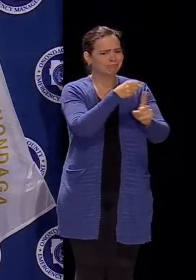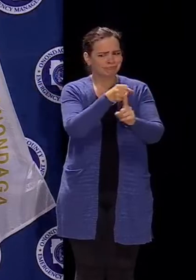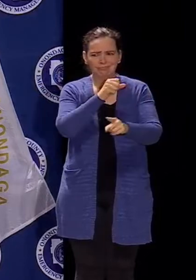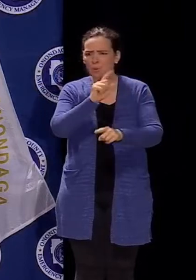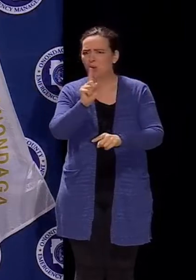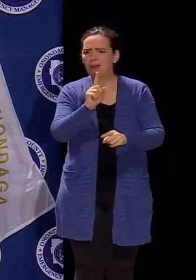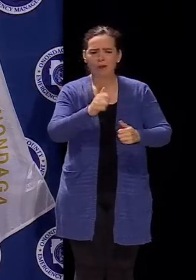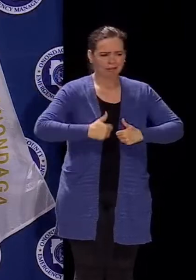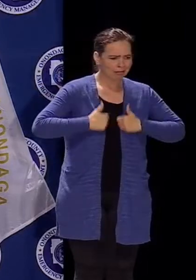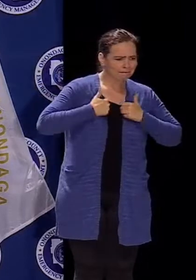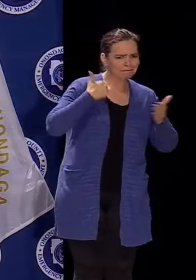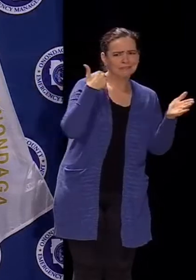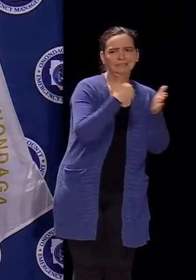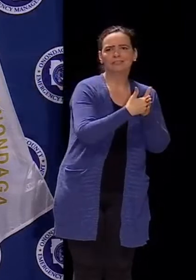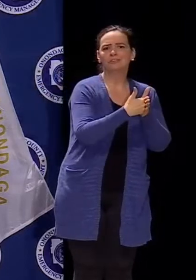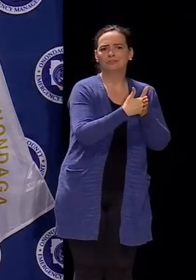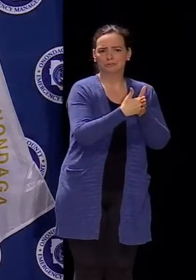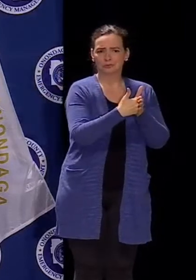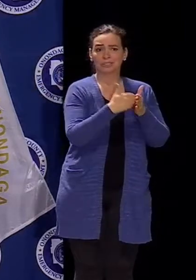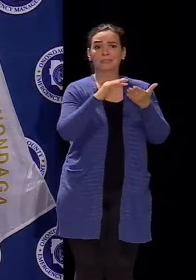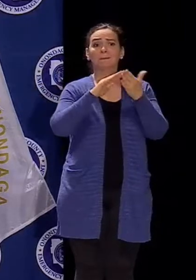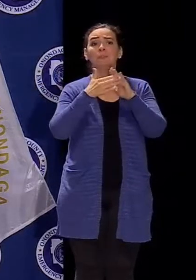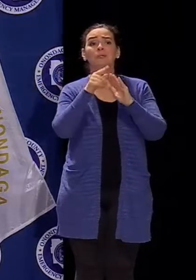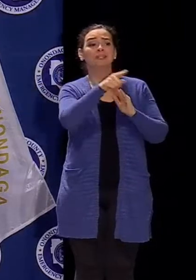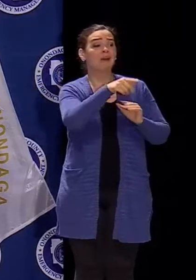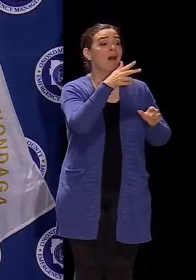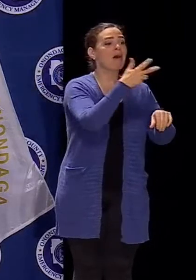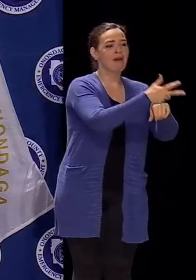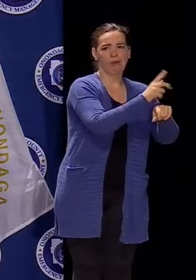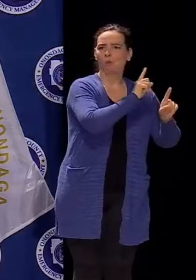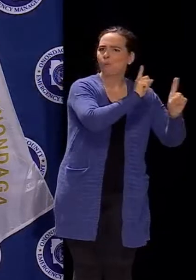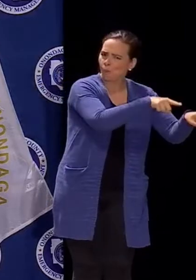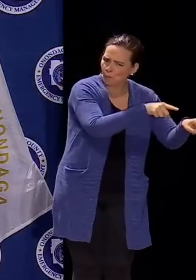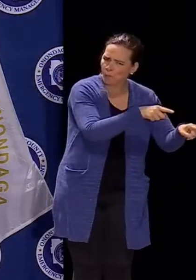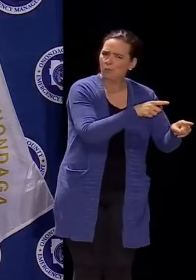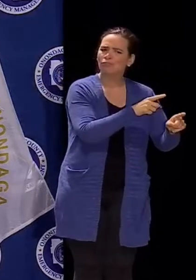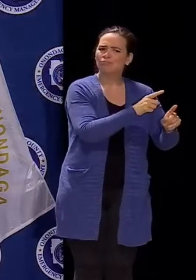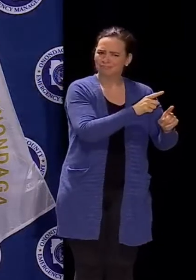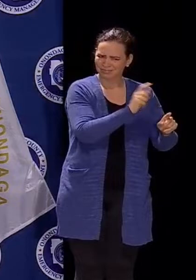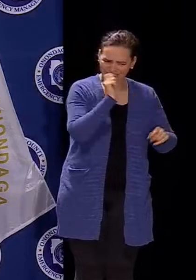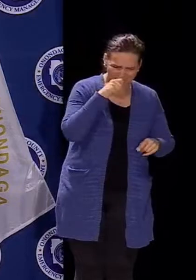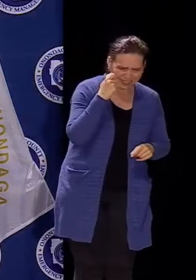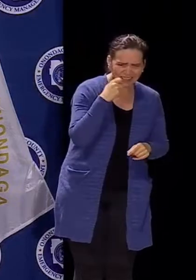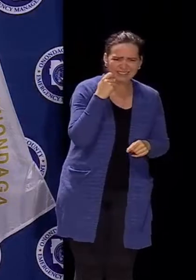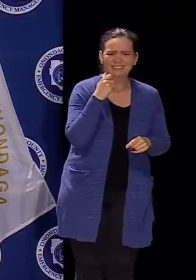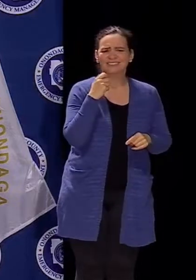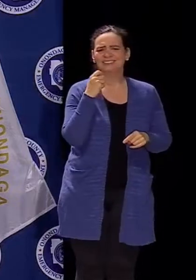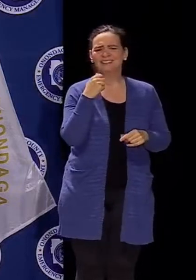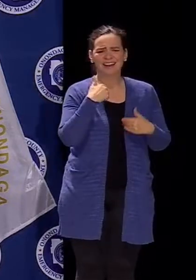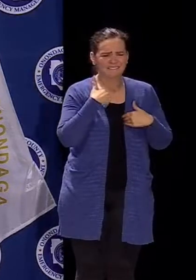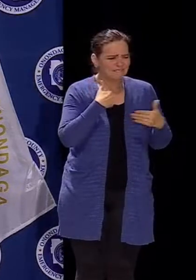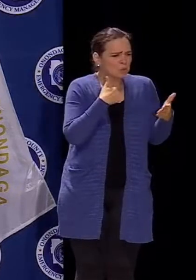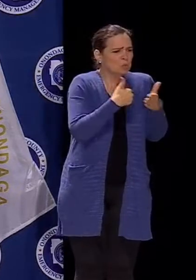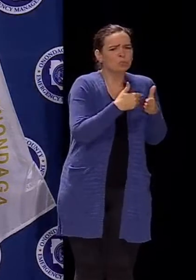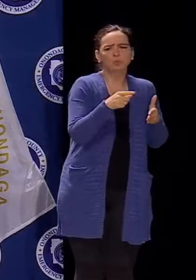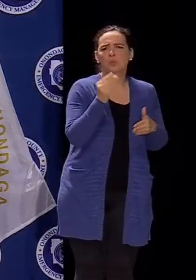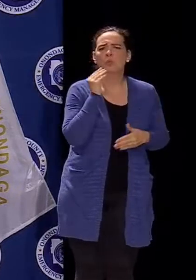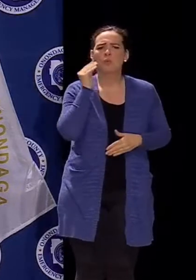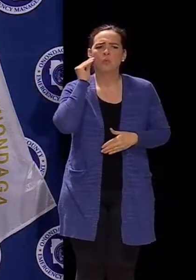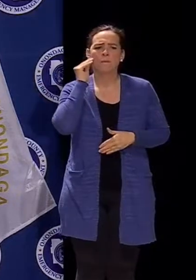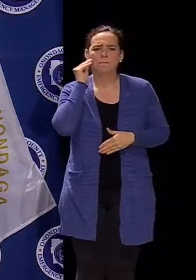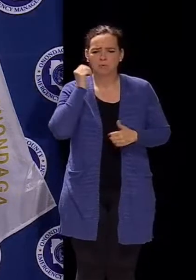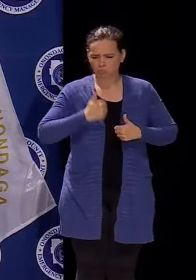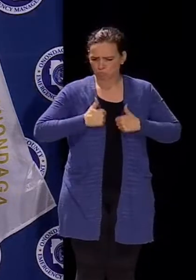that those communities nearby have an opportunity to get to a mobile testing site closer to home. We will continue to do